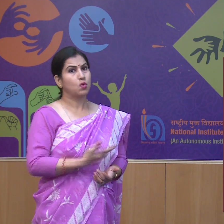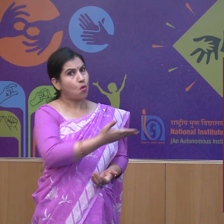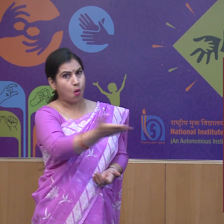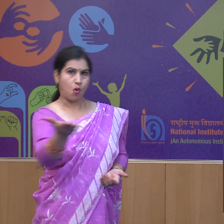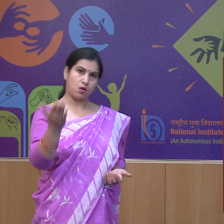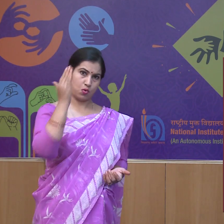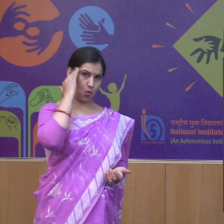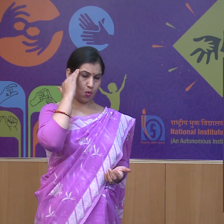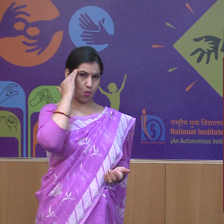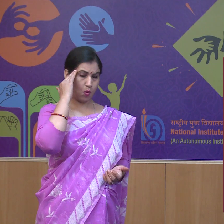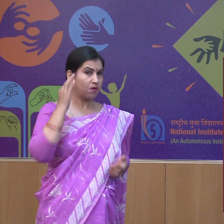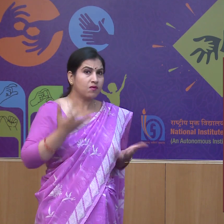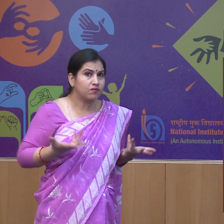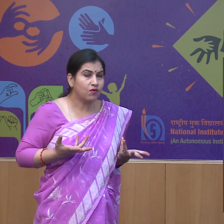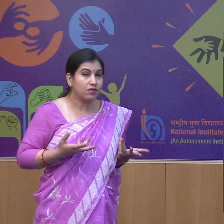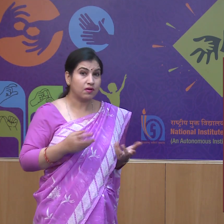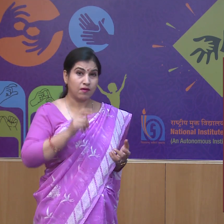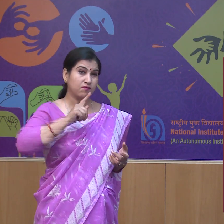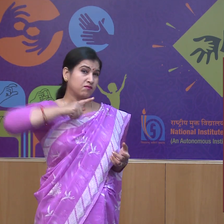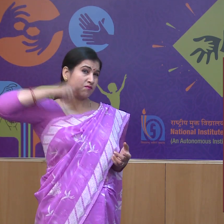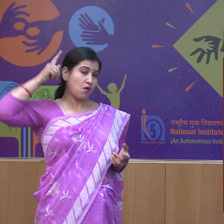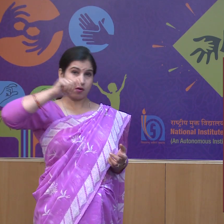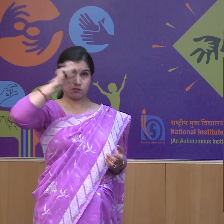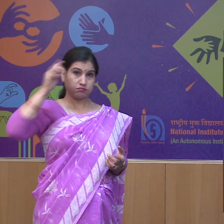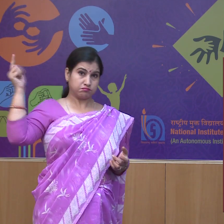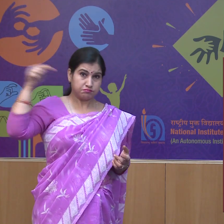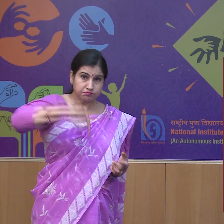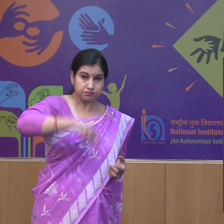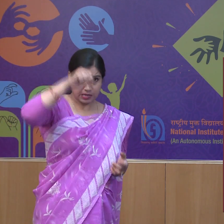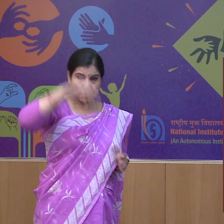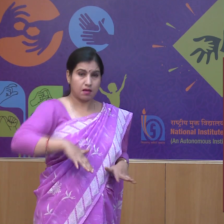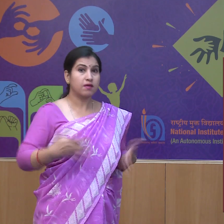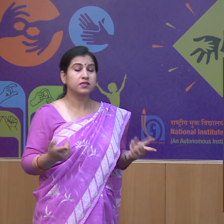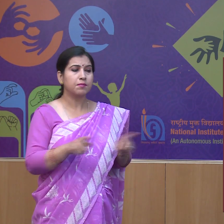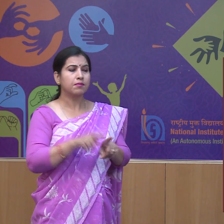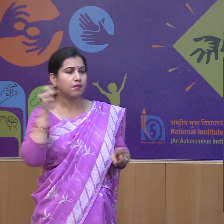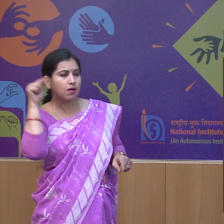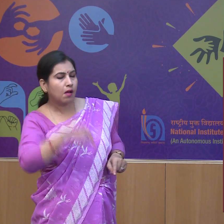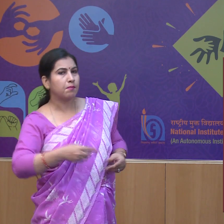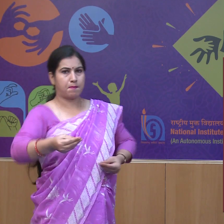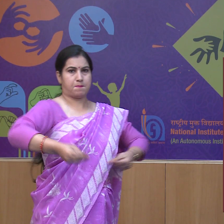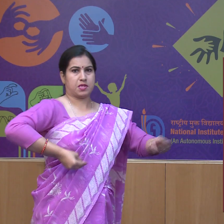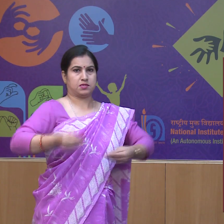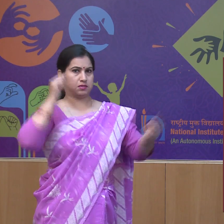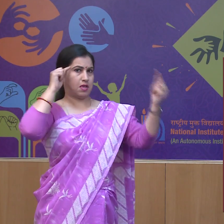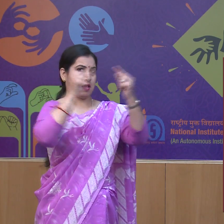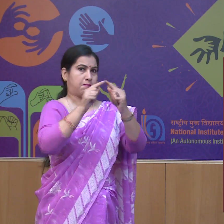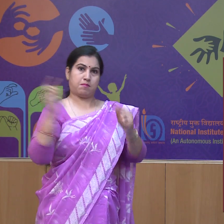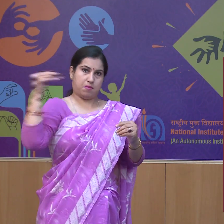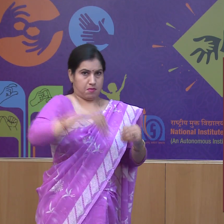Learners, as you are well aware that the Britishers came to India as traders.